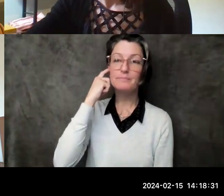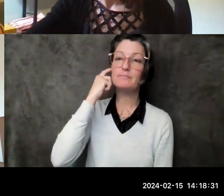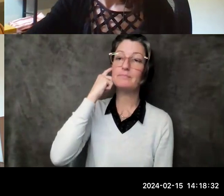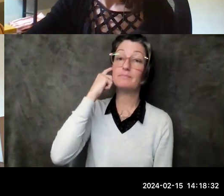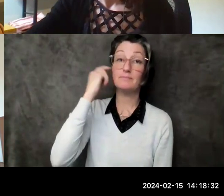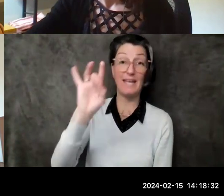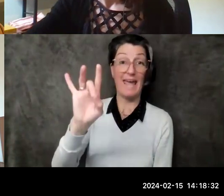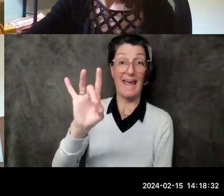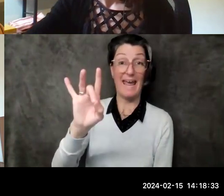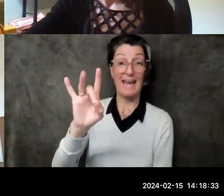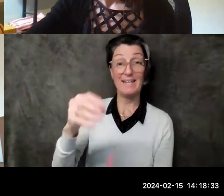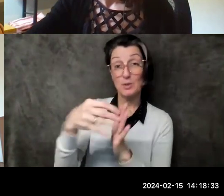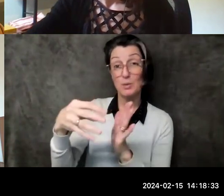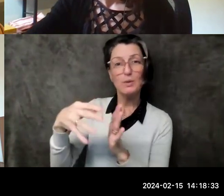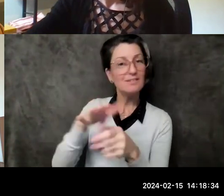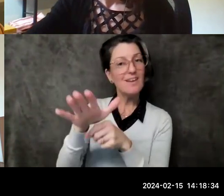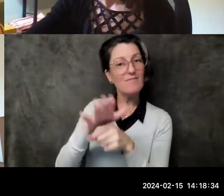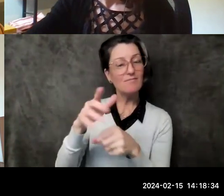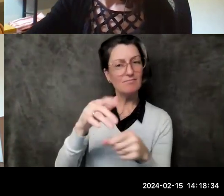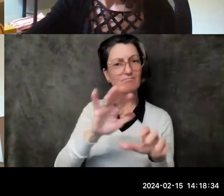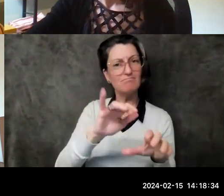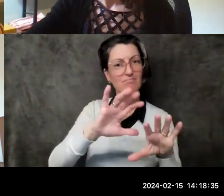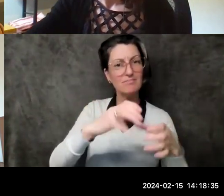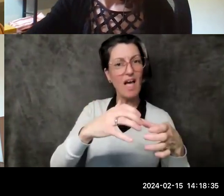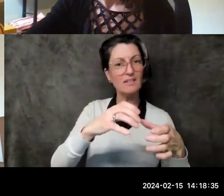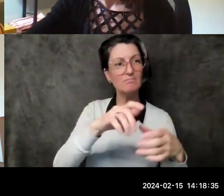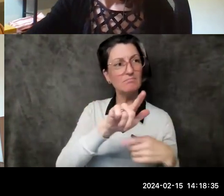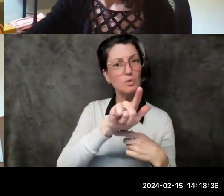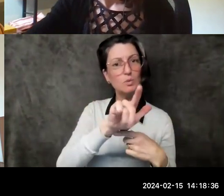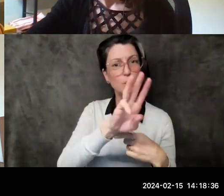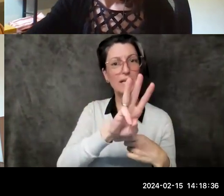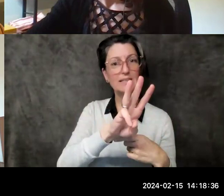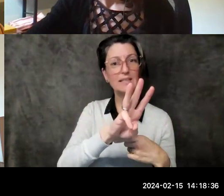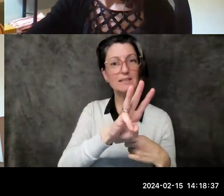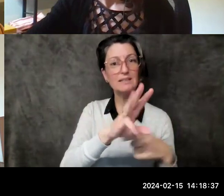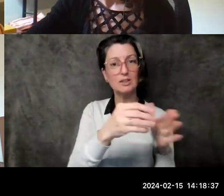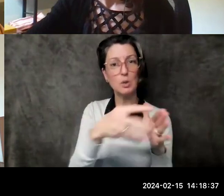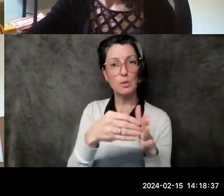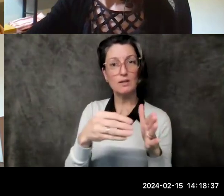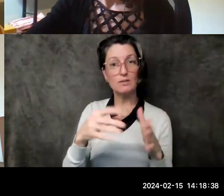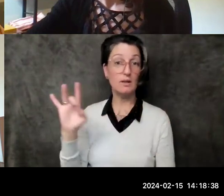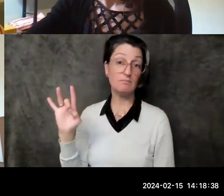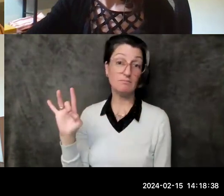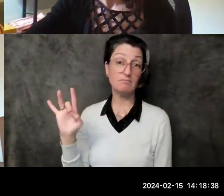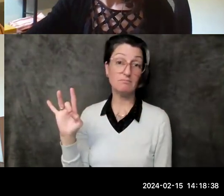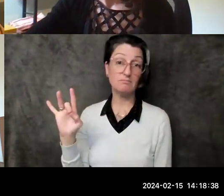of a critical mass in a small class of like 20, 26 students that nobody's responsible